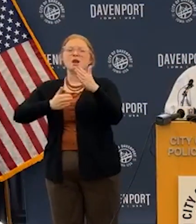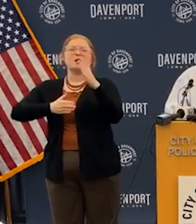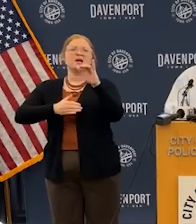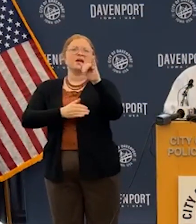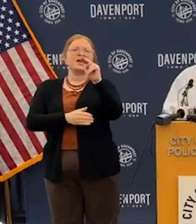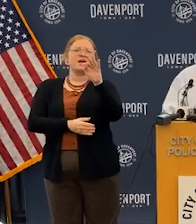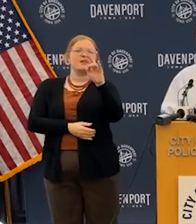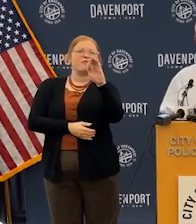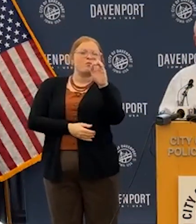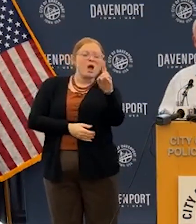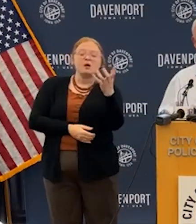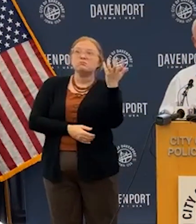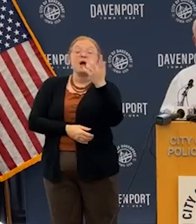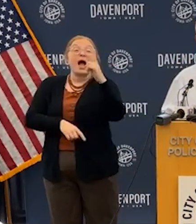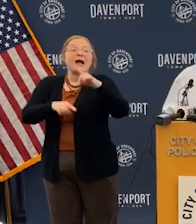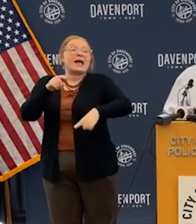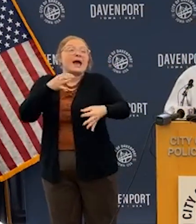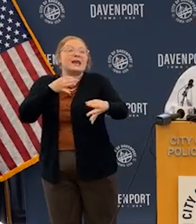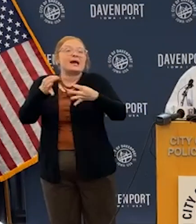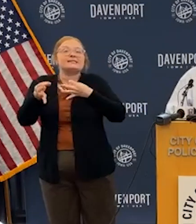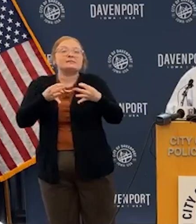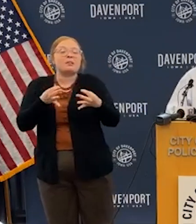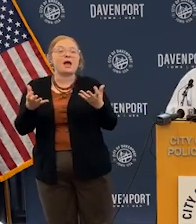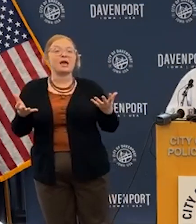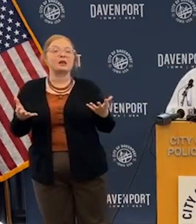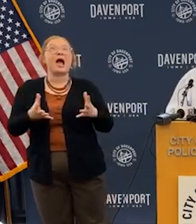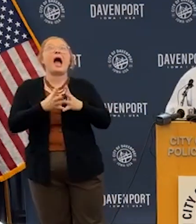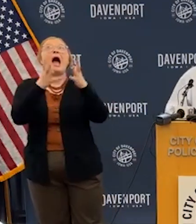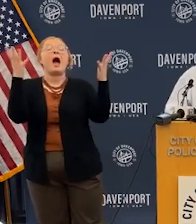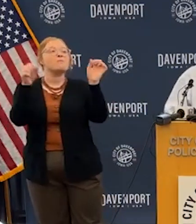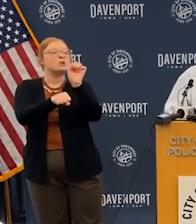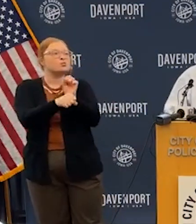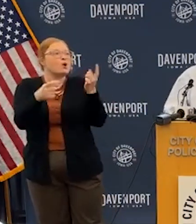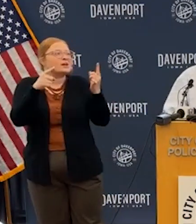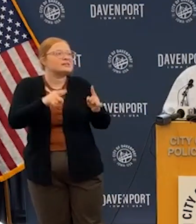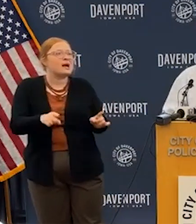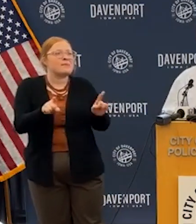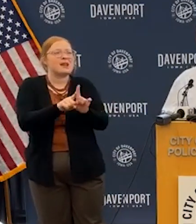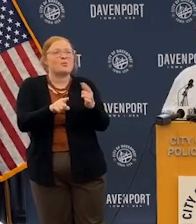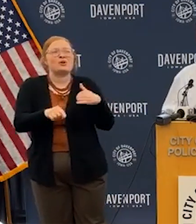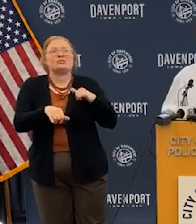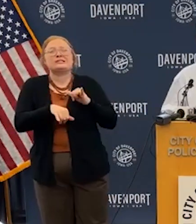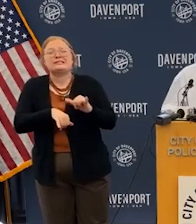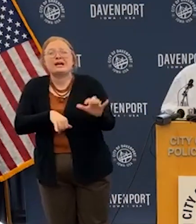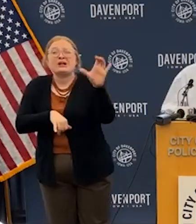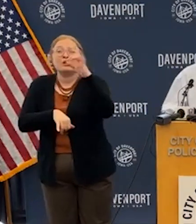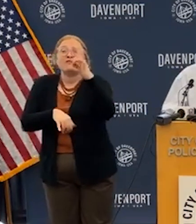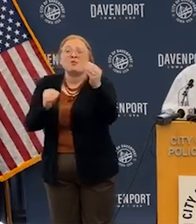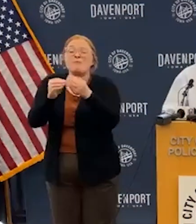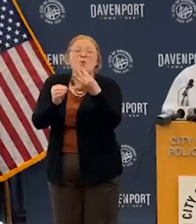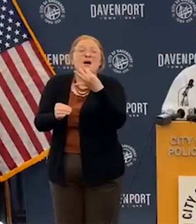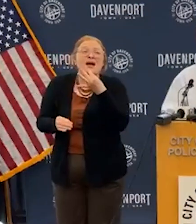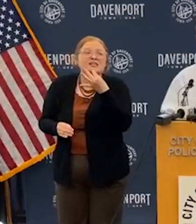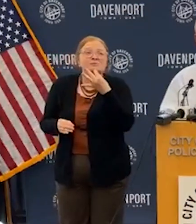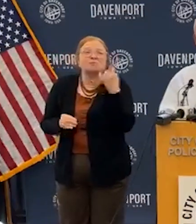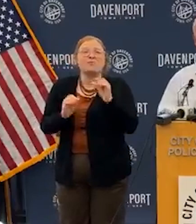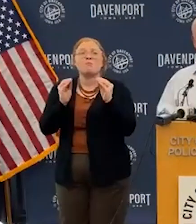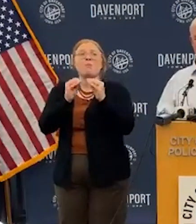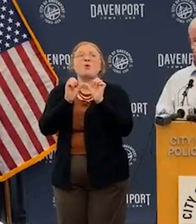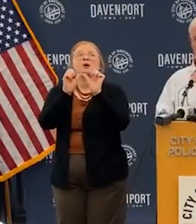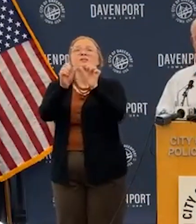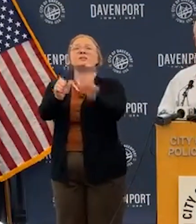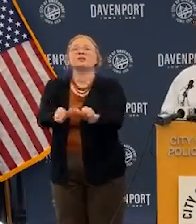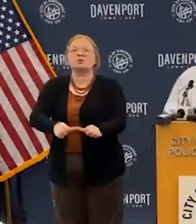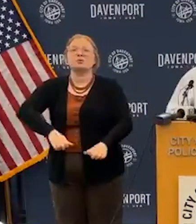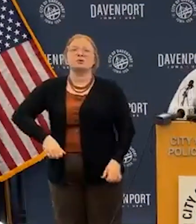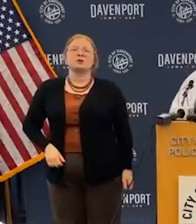that we're still moving forward to find experts to do more of that to continue. Sir, I apologize. I said, sir,